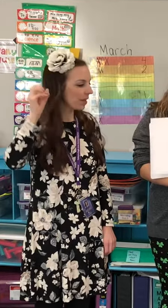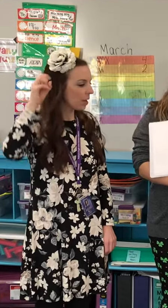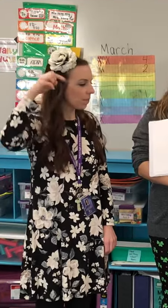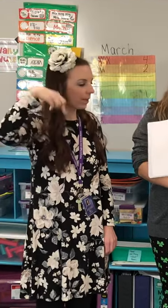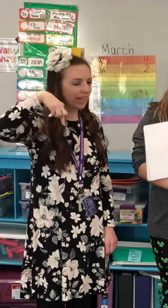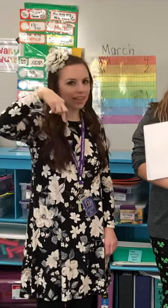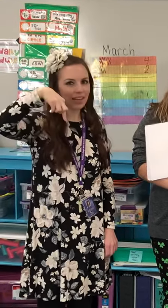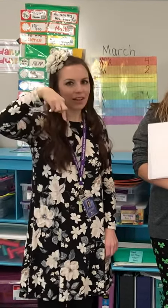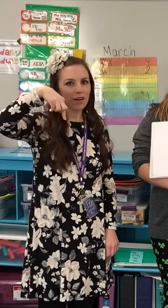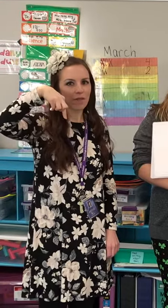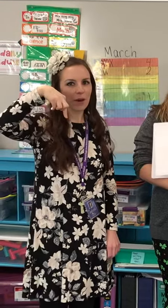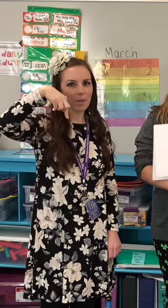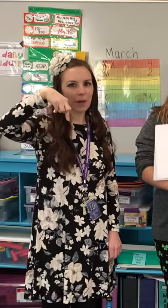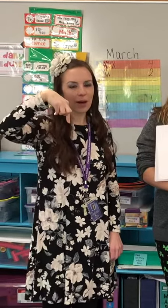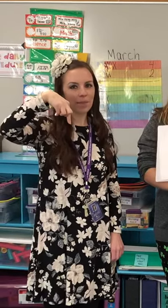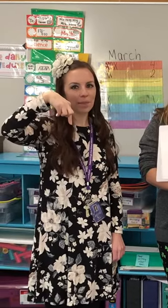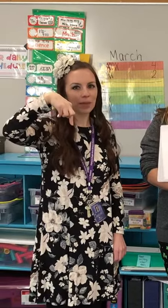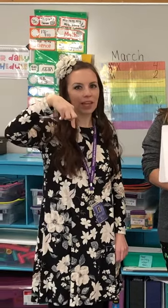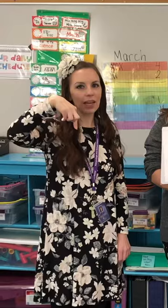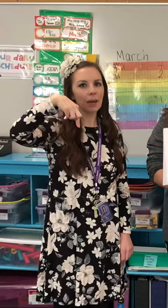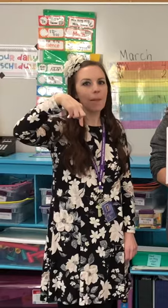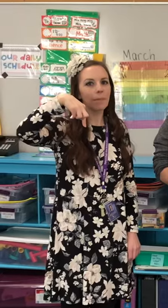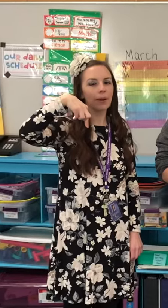P for pumpkin.